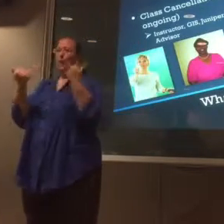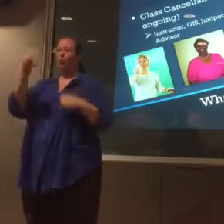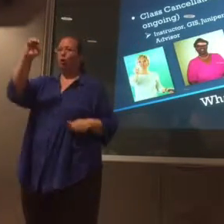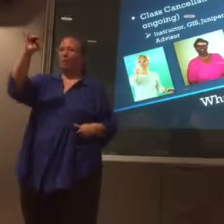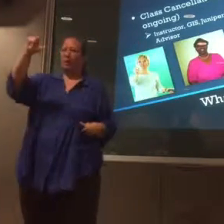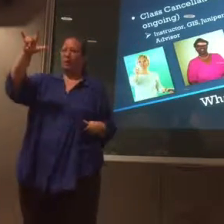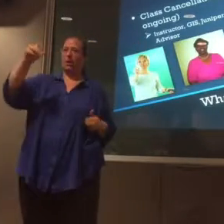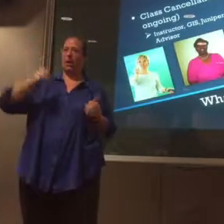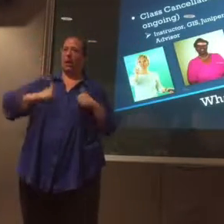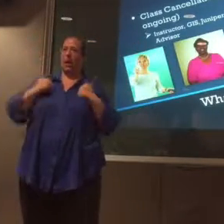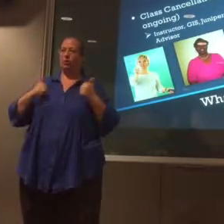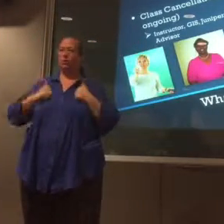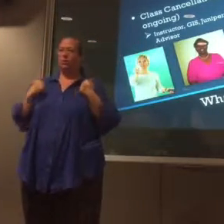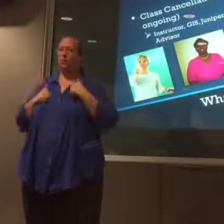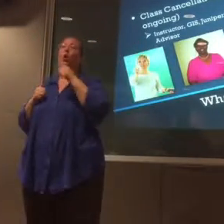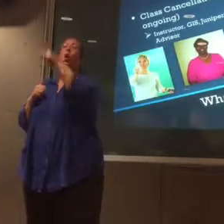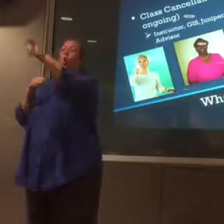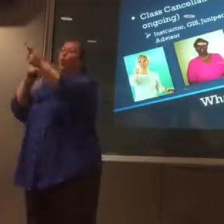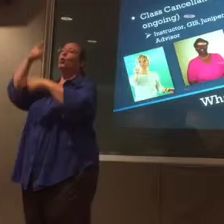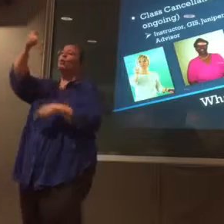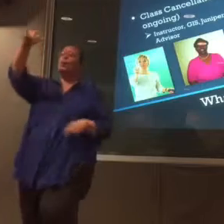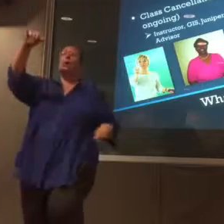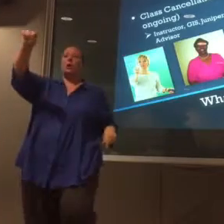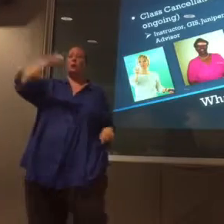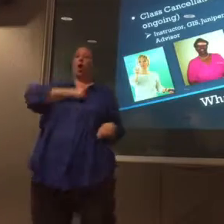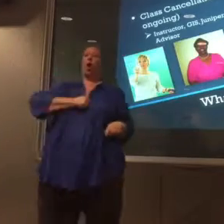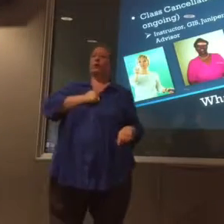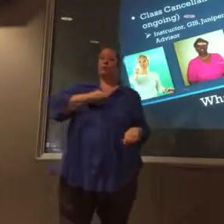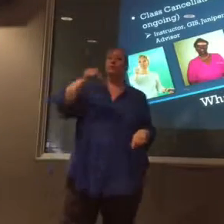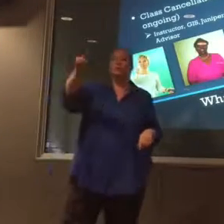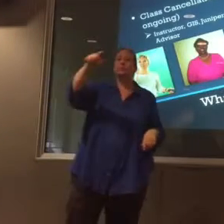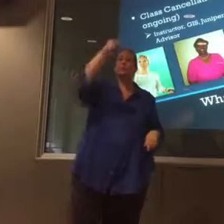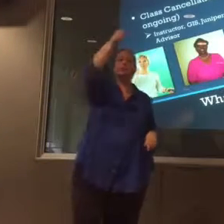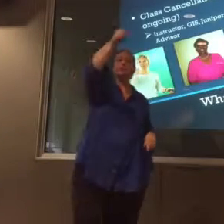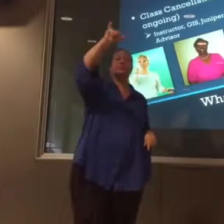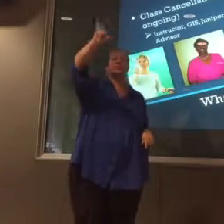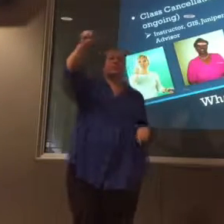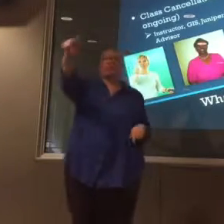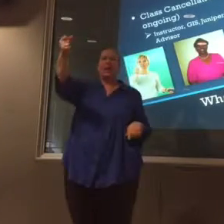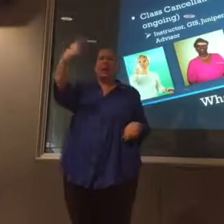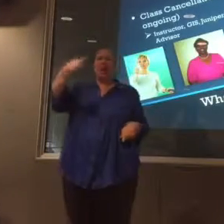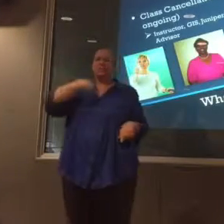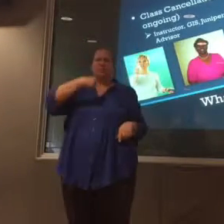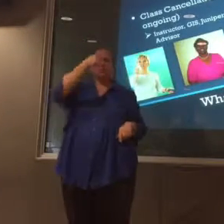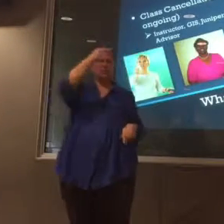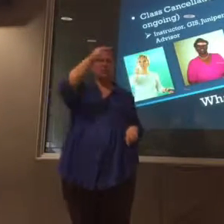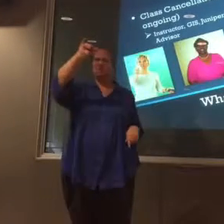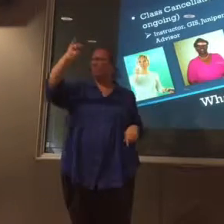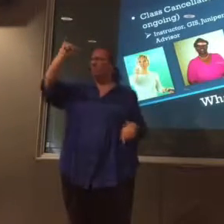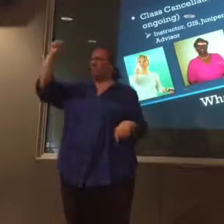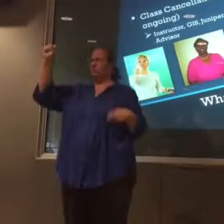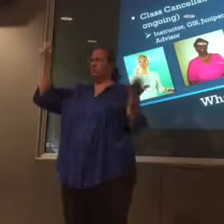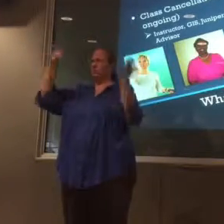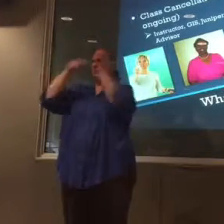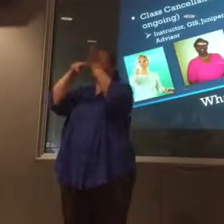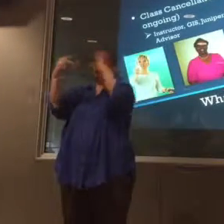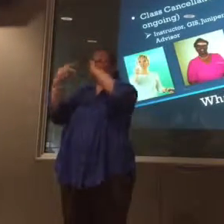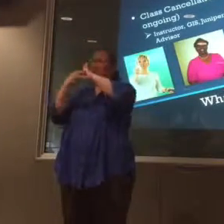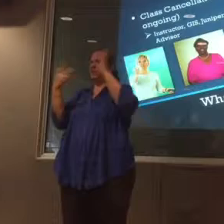gis.confirmations@gallaudet.edu and send me a separate email at juniper.sussman. Oh, okay. The question was actually about GIS and what the